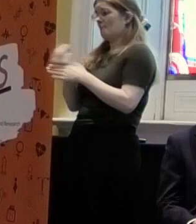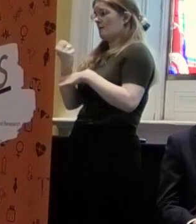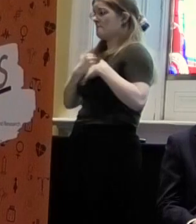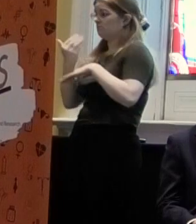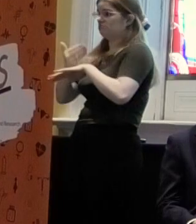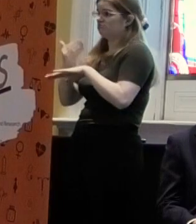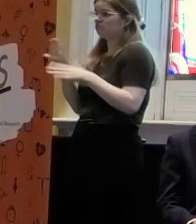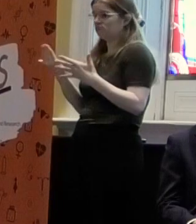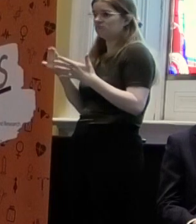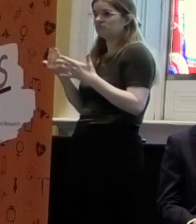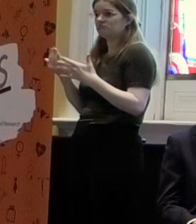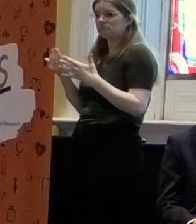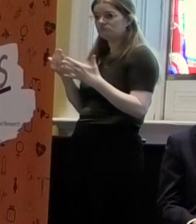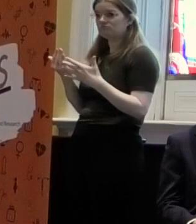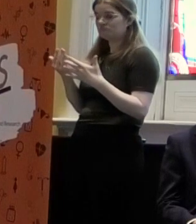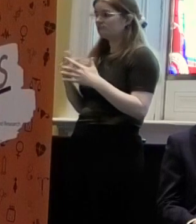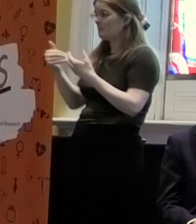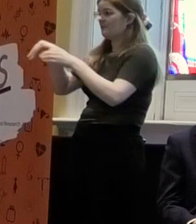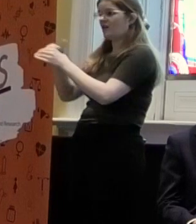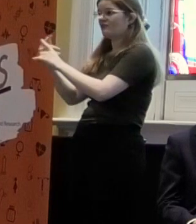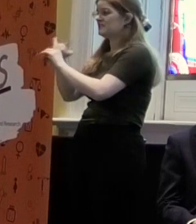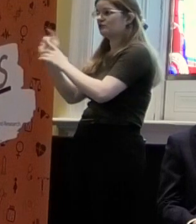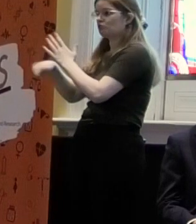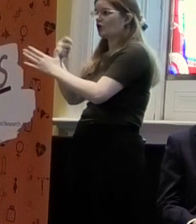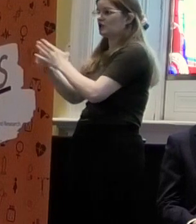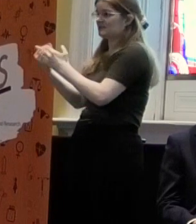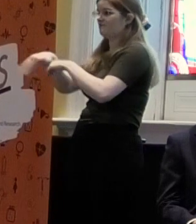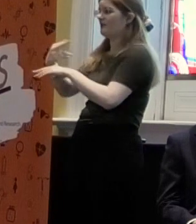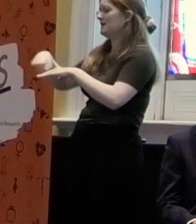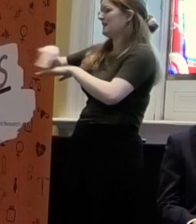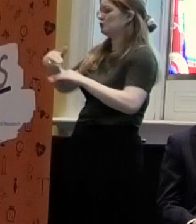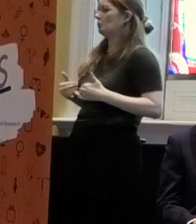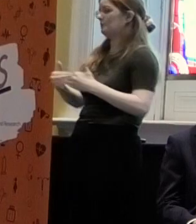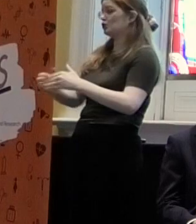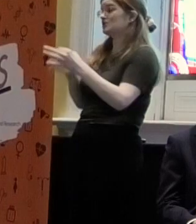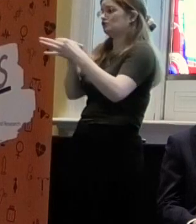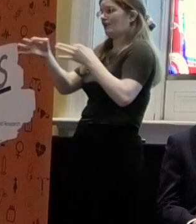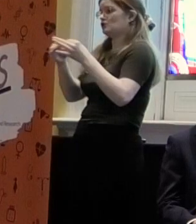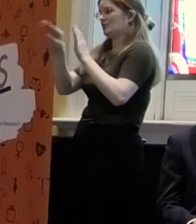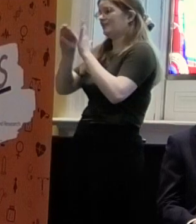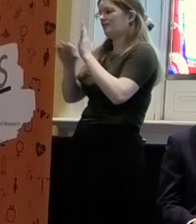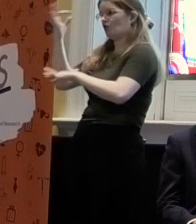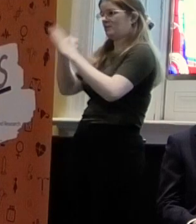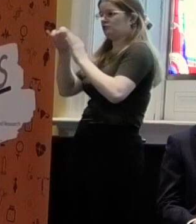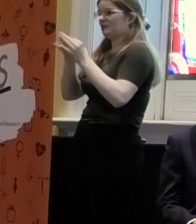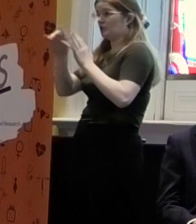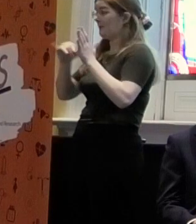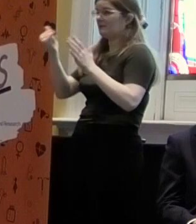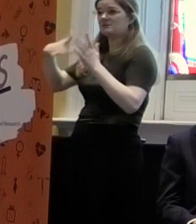is getting involved in various projects as part of the National Maternity Strategy. So some of you may have heard